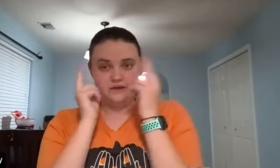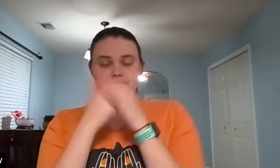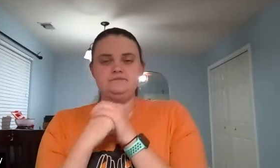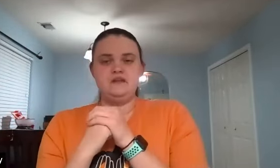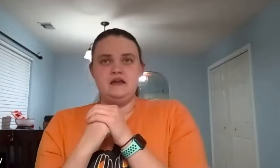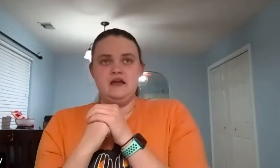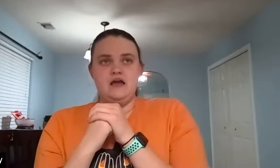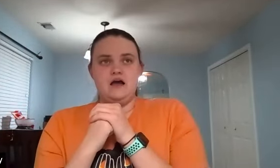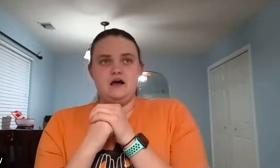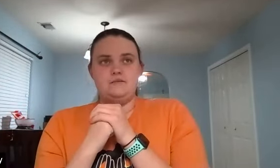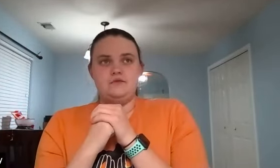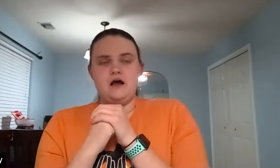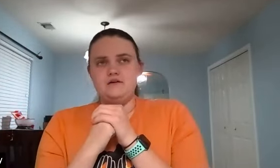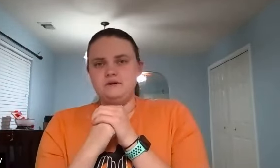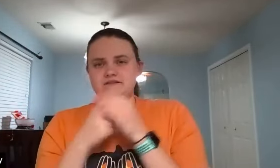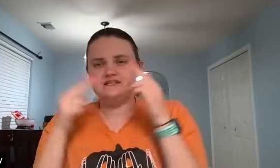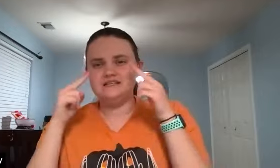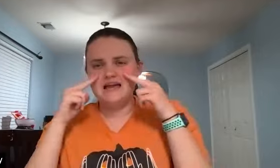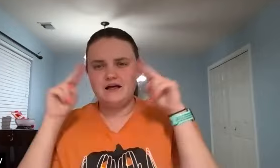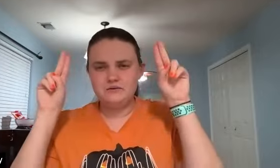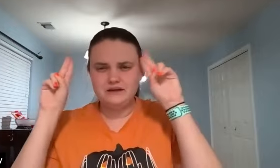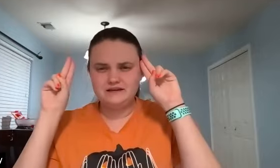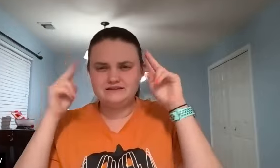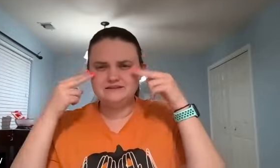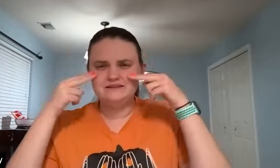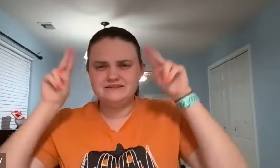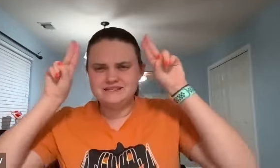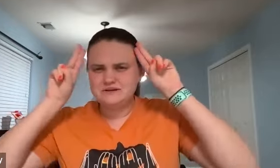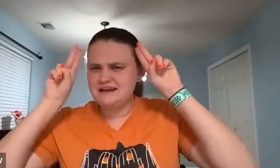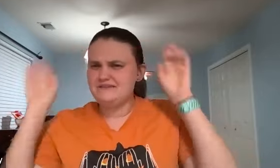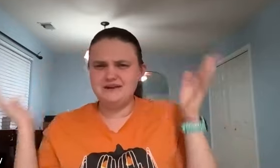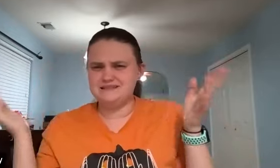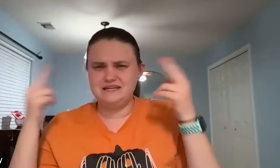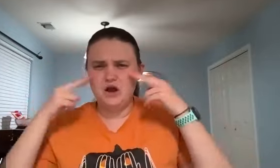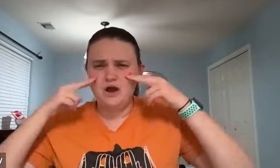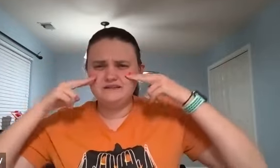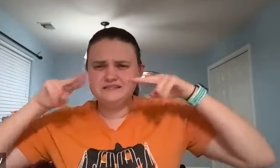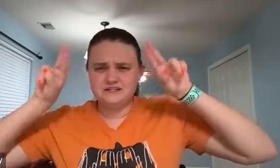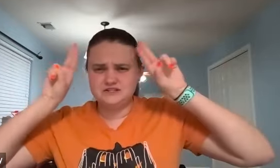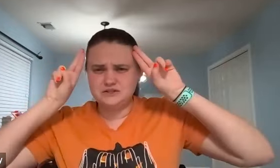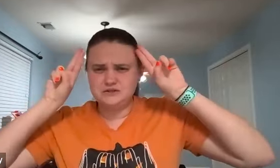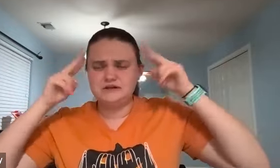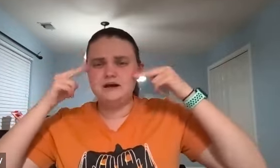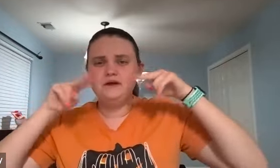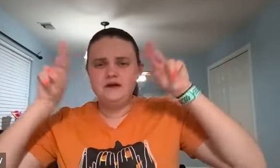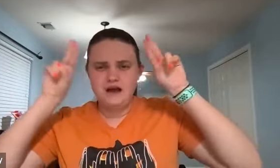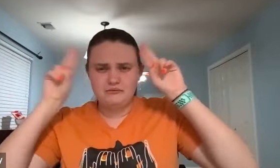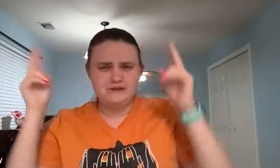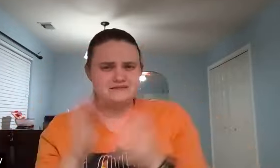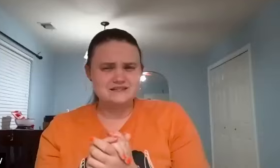Halloween. The other one I've seen is Halloween. This one I've not seen often. It's like a circle and up. I recently saw